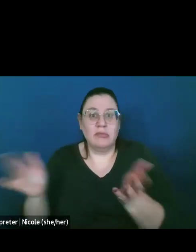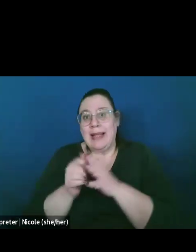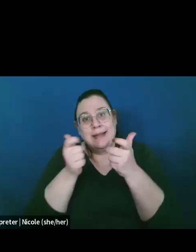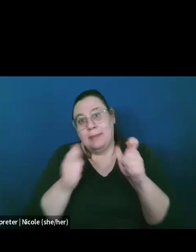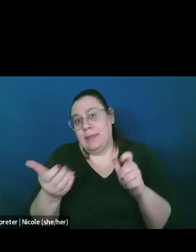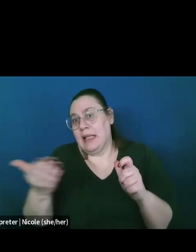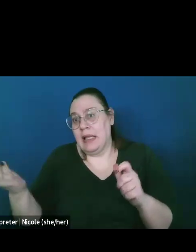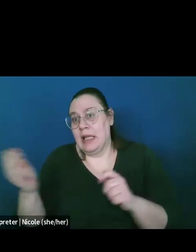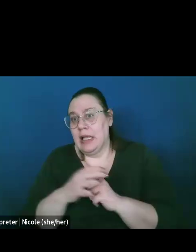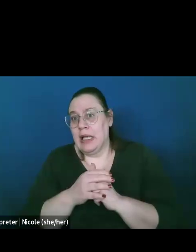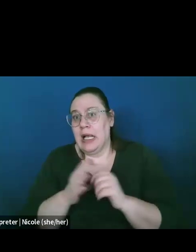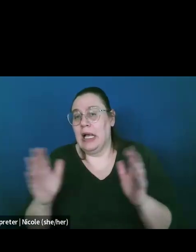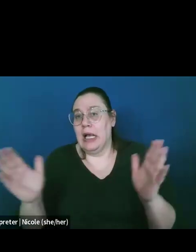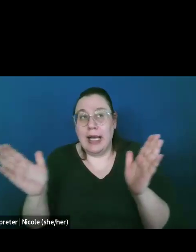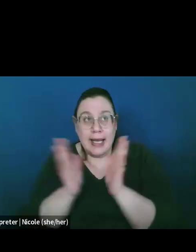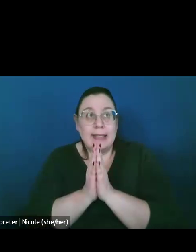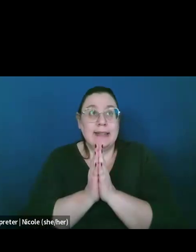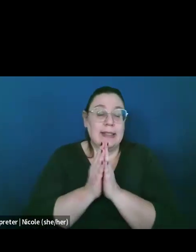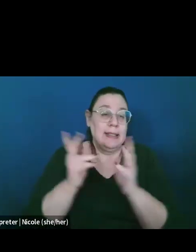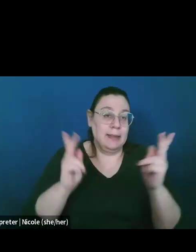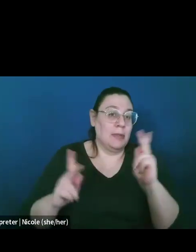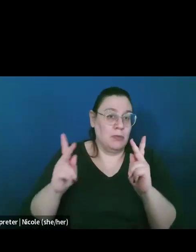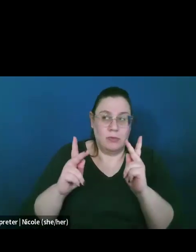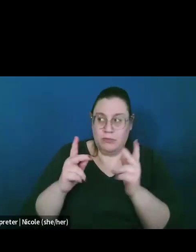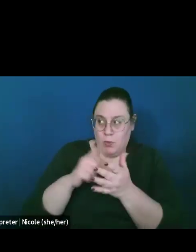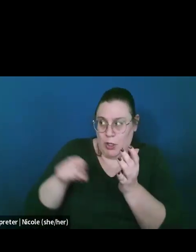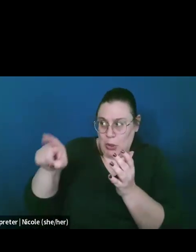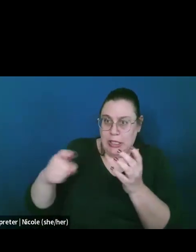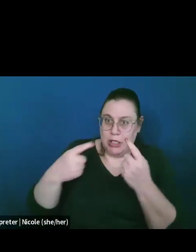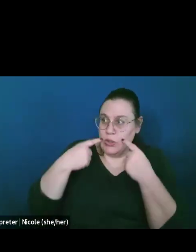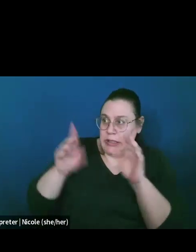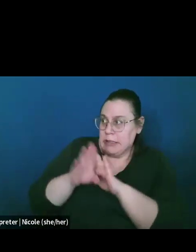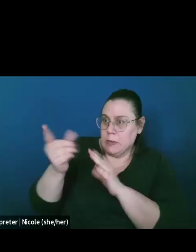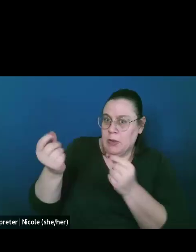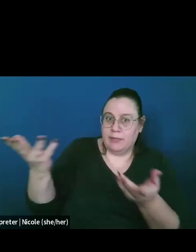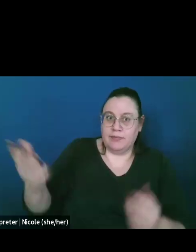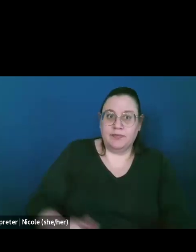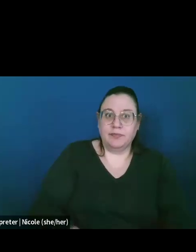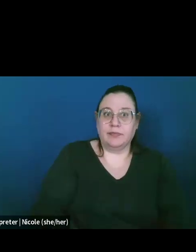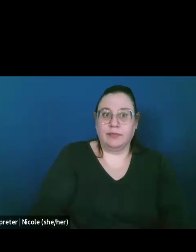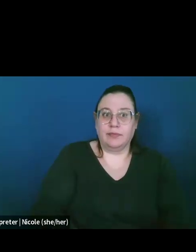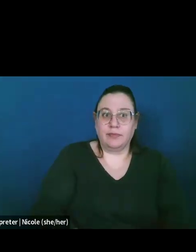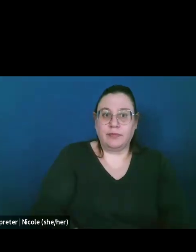is asking people what they need to be successful.